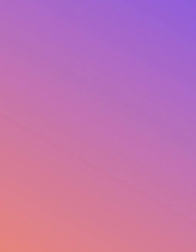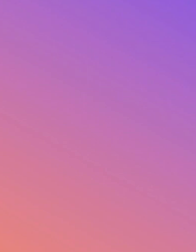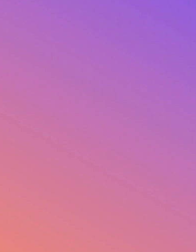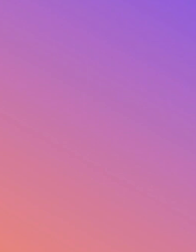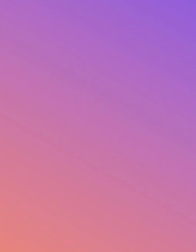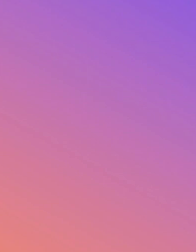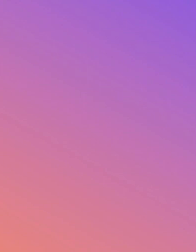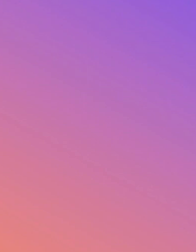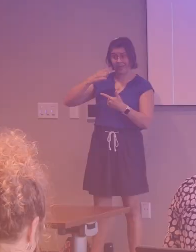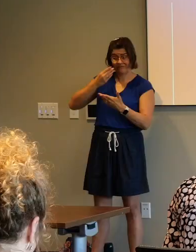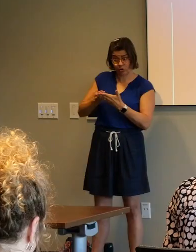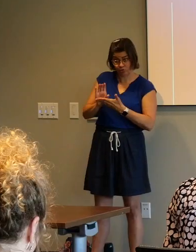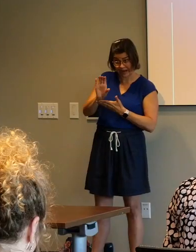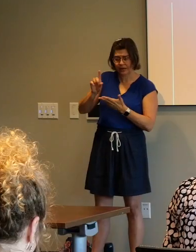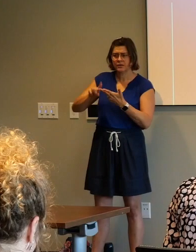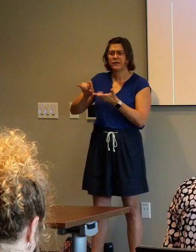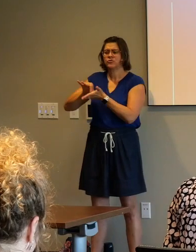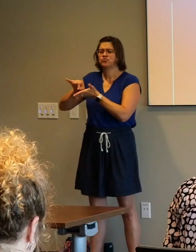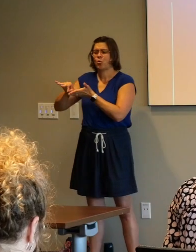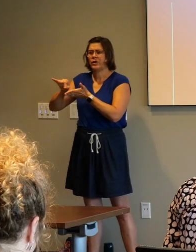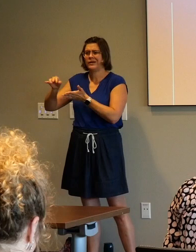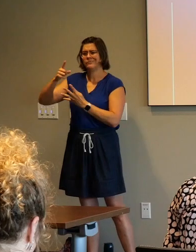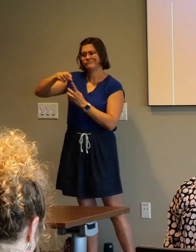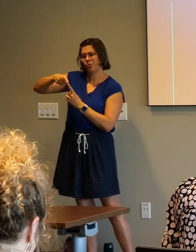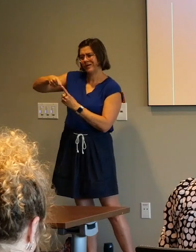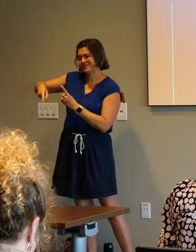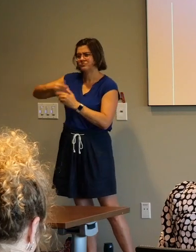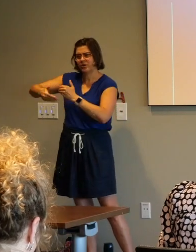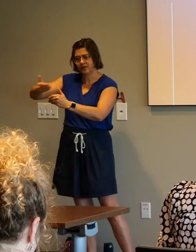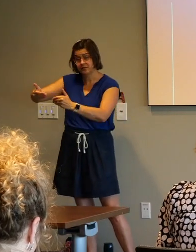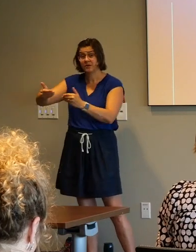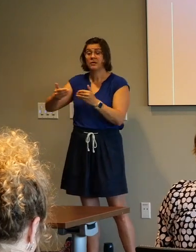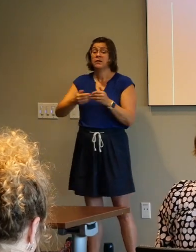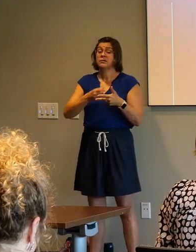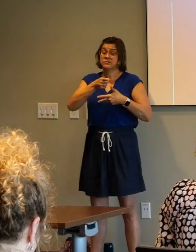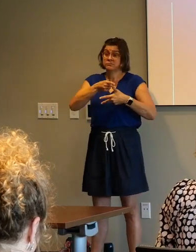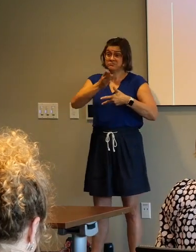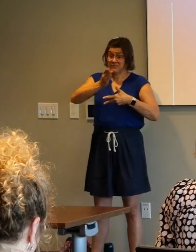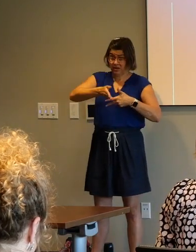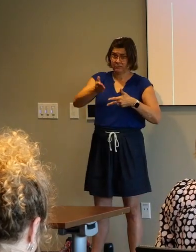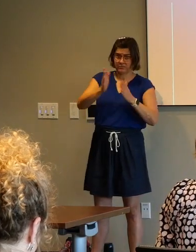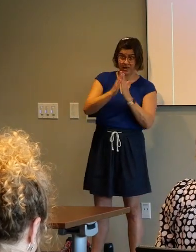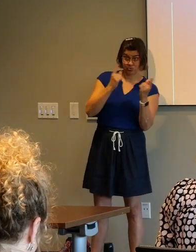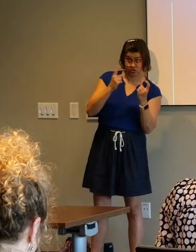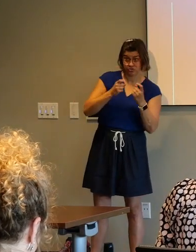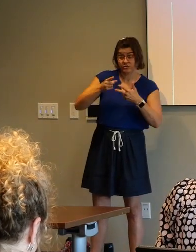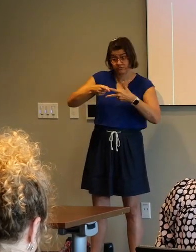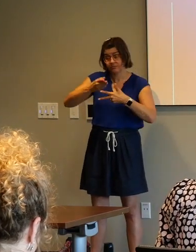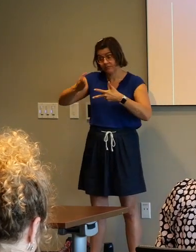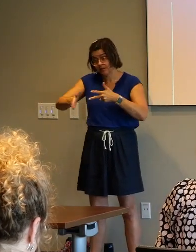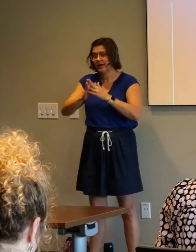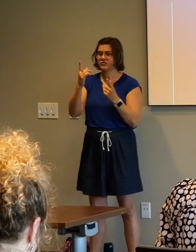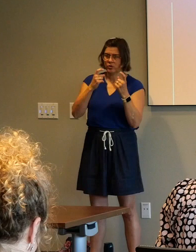and then the scoring process. And after each topic, I'm going to allow some time for questions, since they're all a little broad and there's a lot of